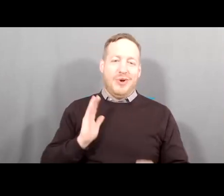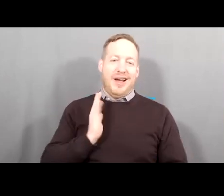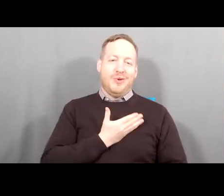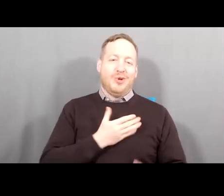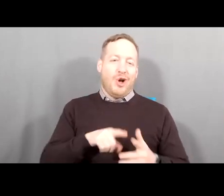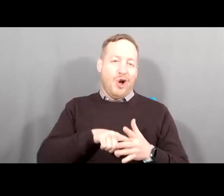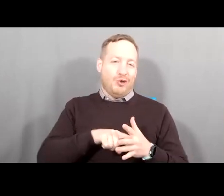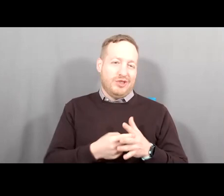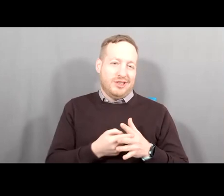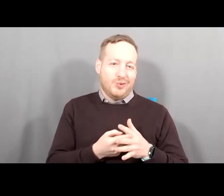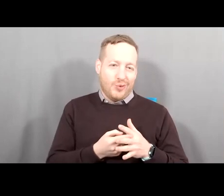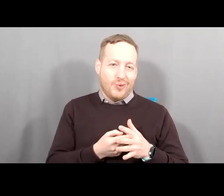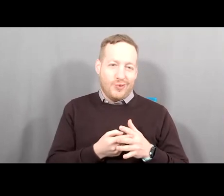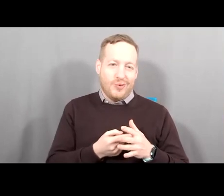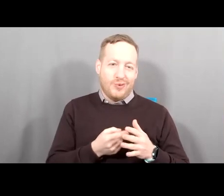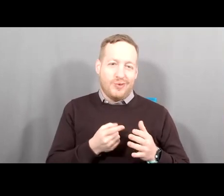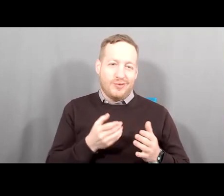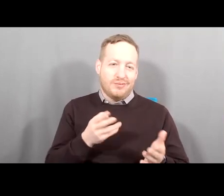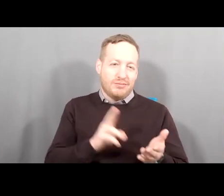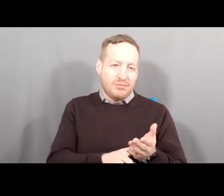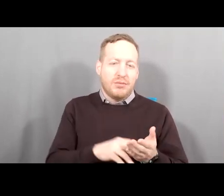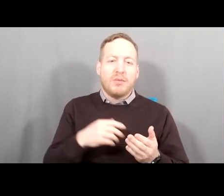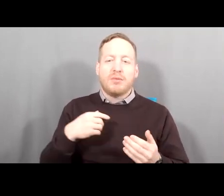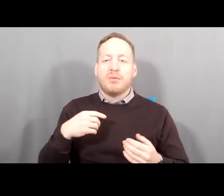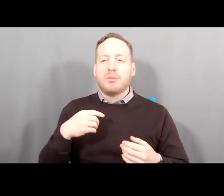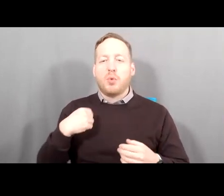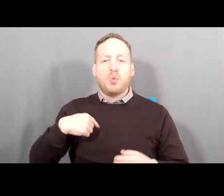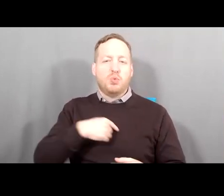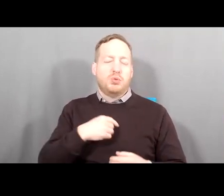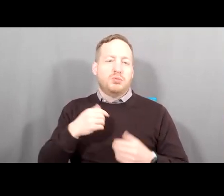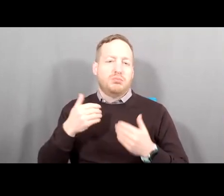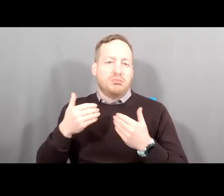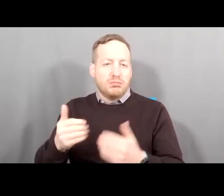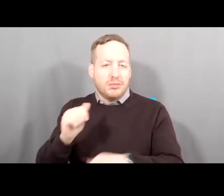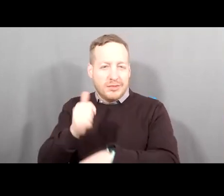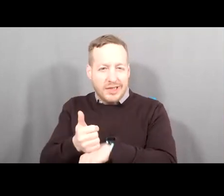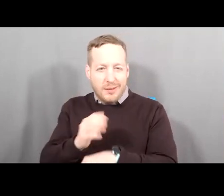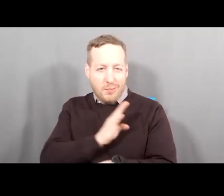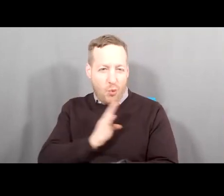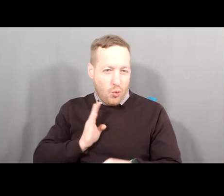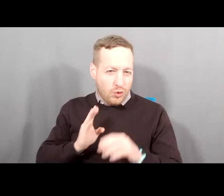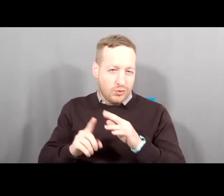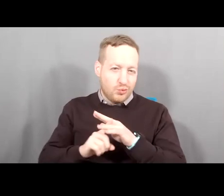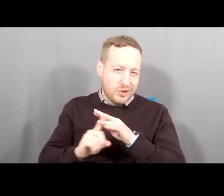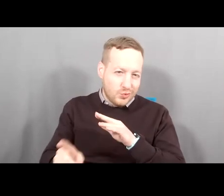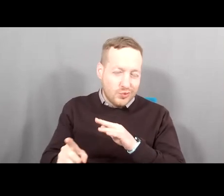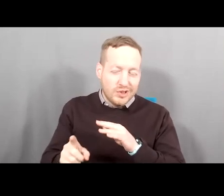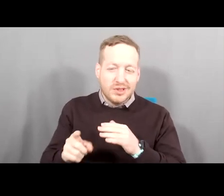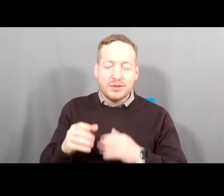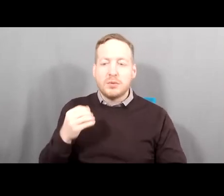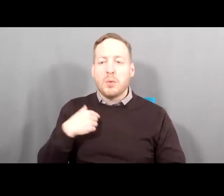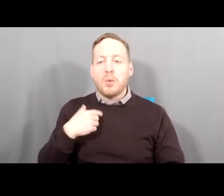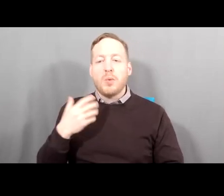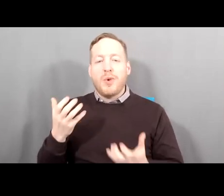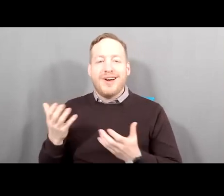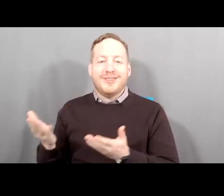we have to make an amendment and come back to our original contract that we were talking about and establishing a